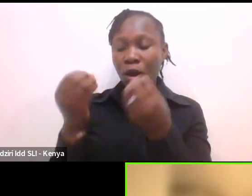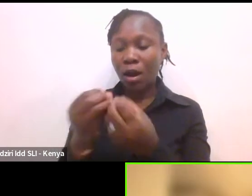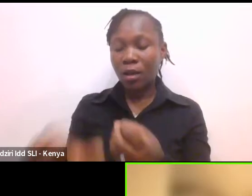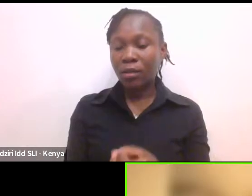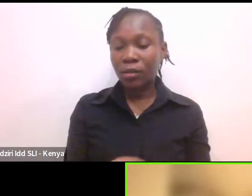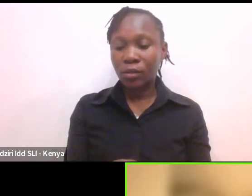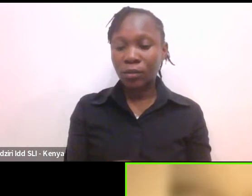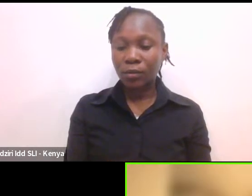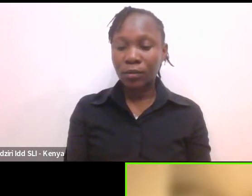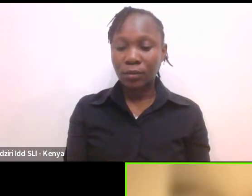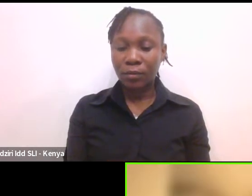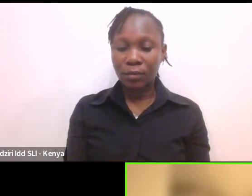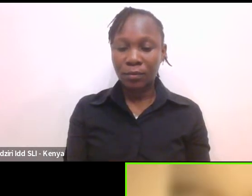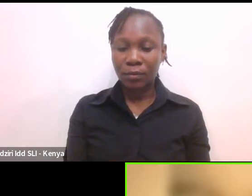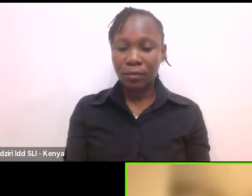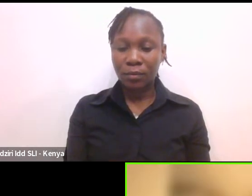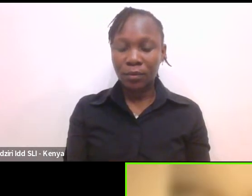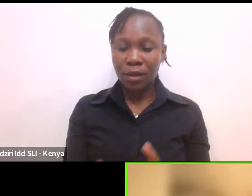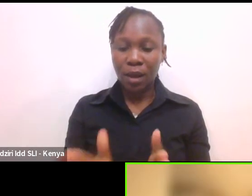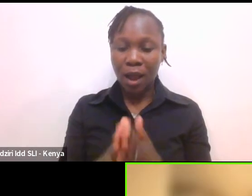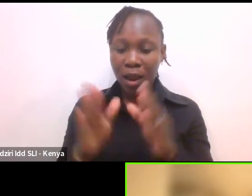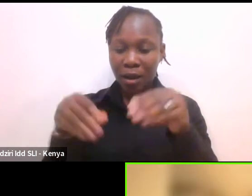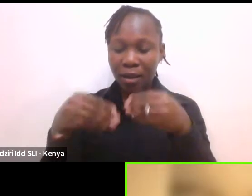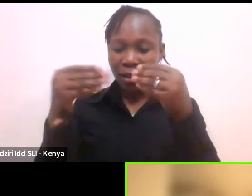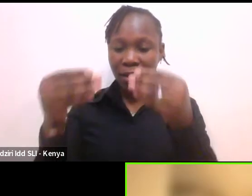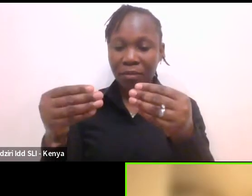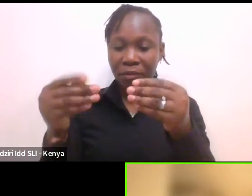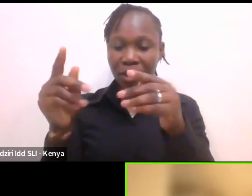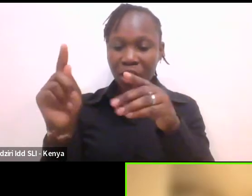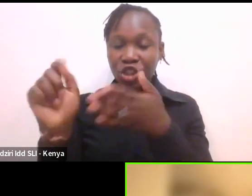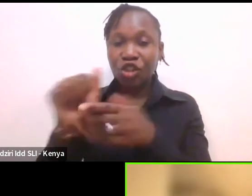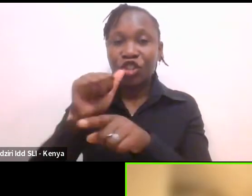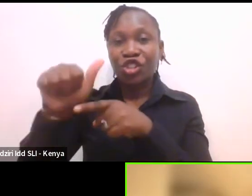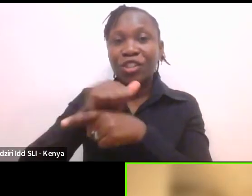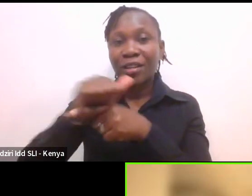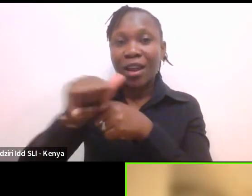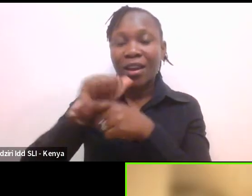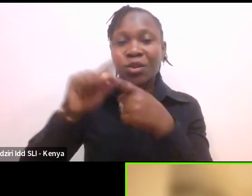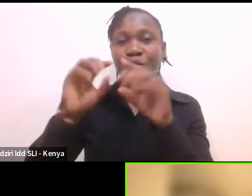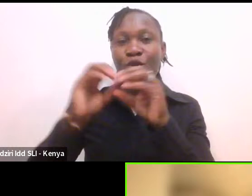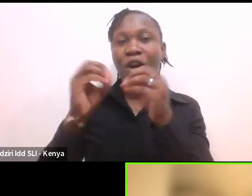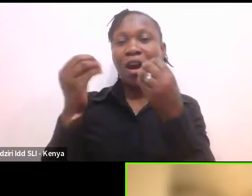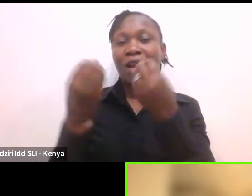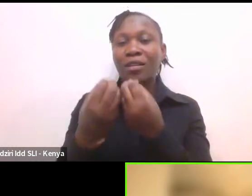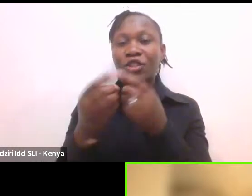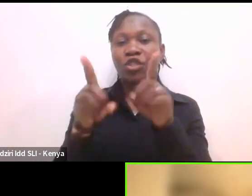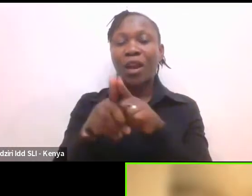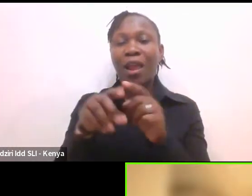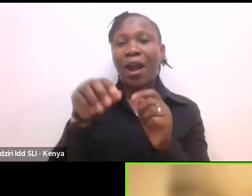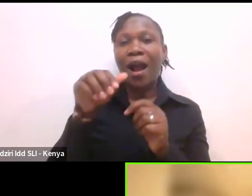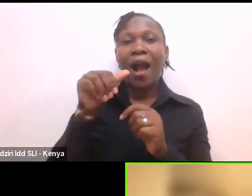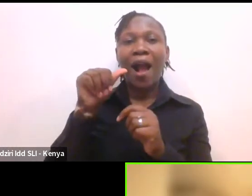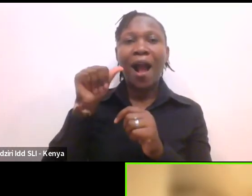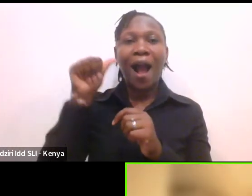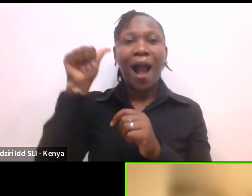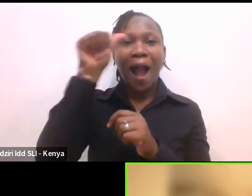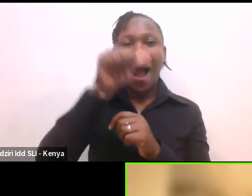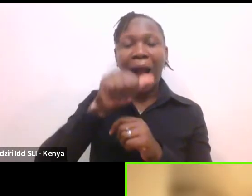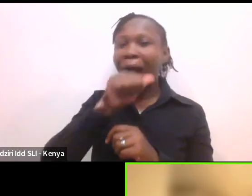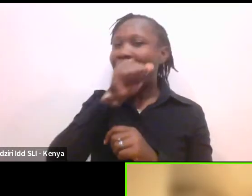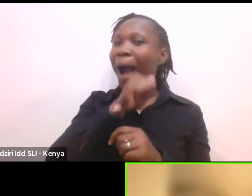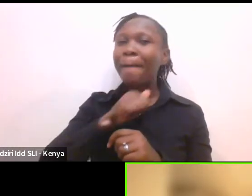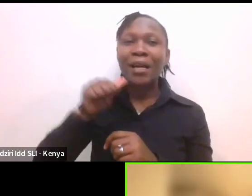and well-being and providing neuro-inclusion training to organizations such as Amazon, Bank of America, and MIT. She